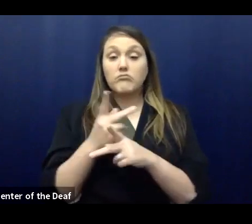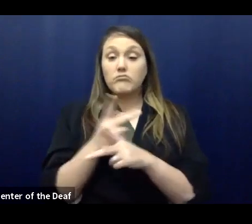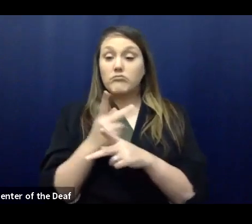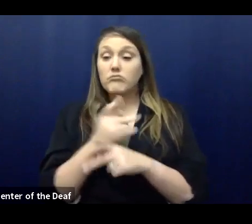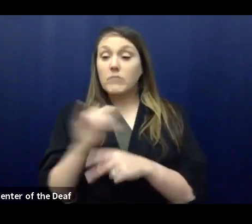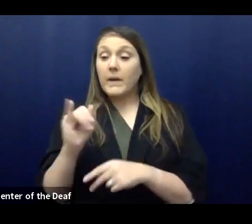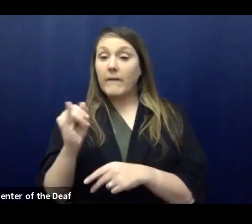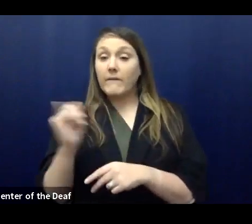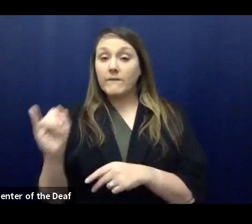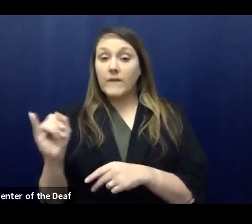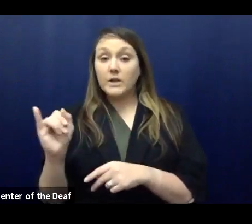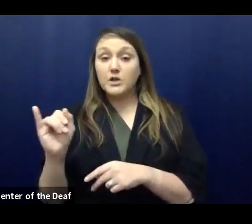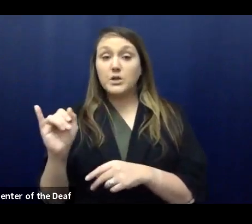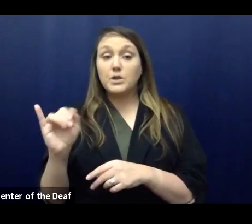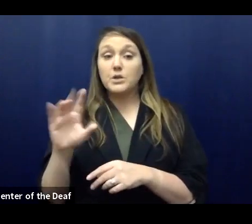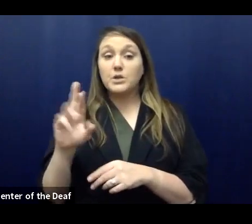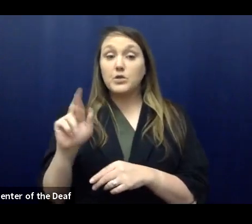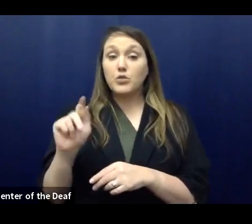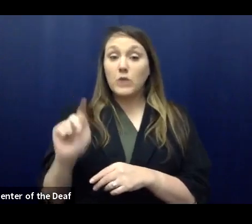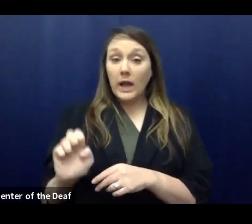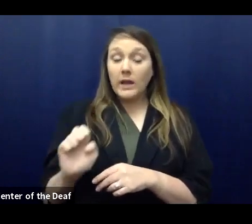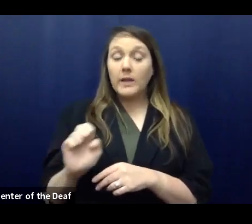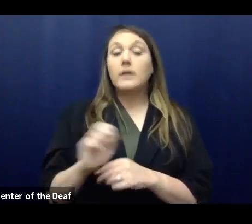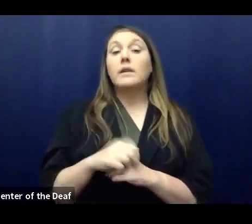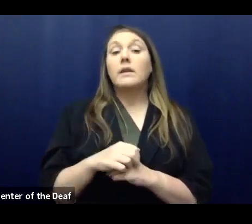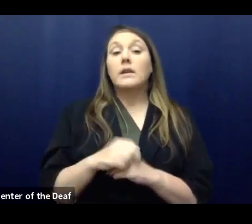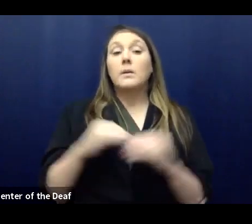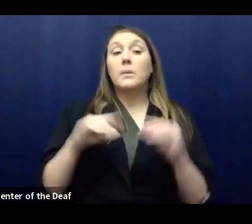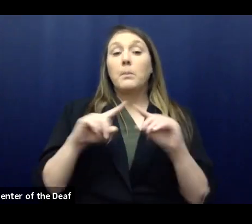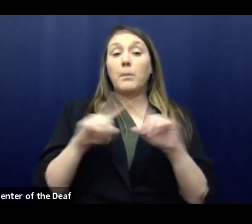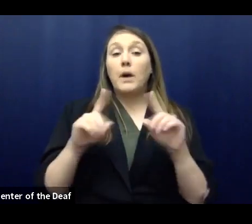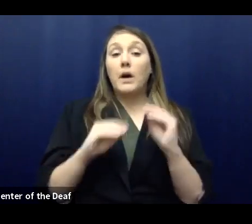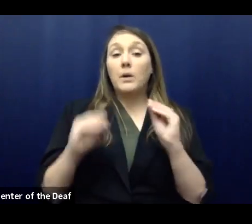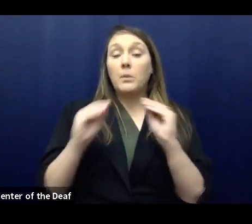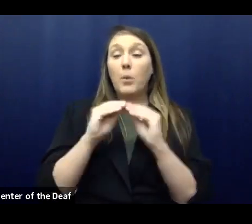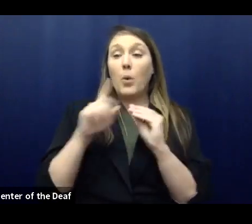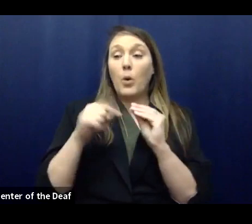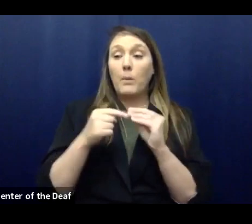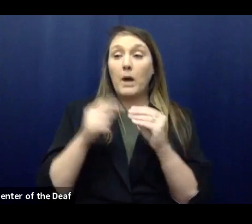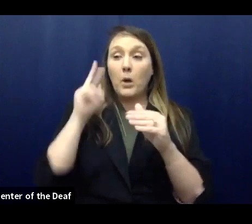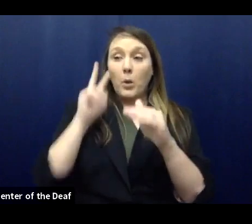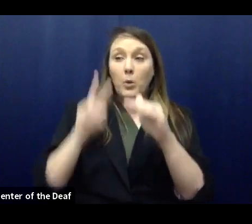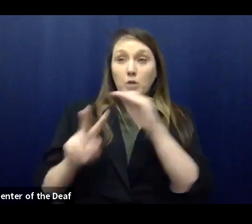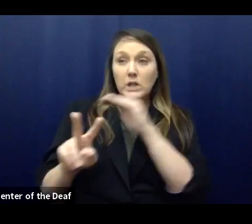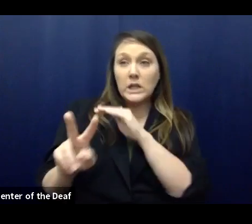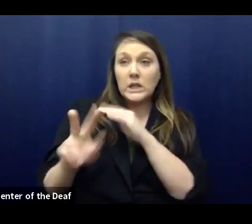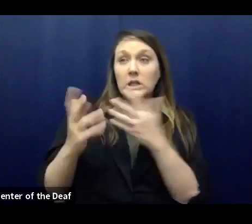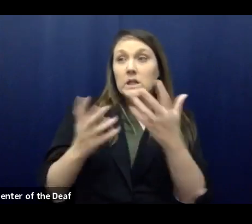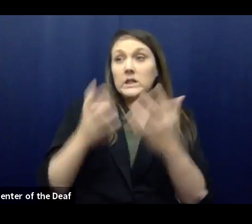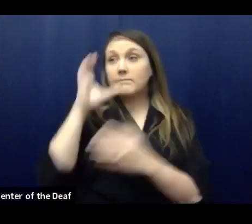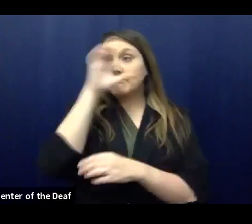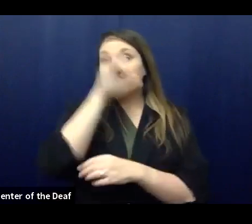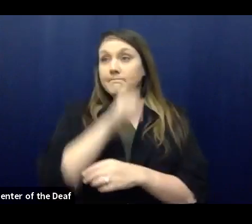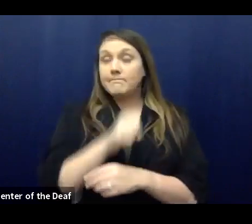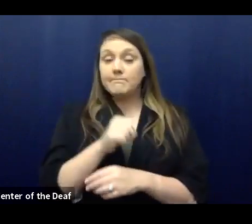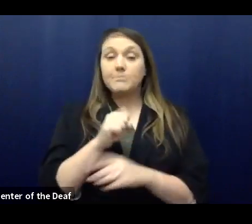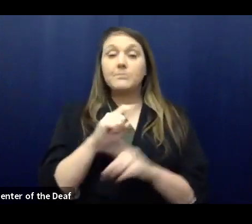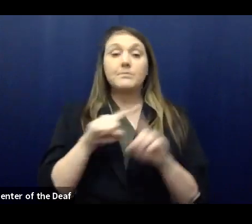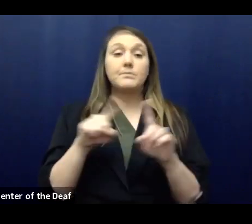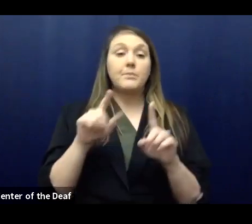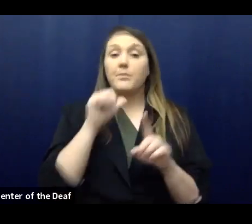rate is really more about predicting, and we haven't really been using that as one of our